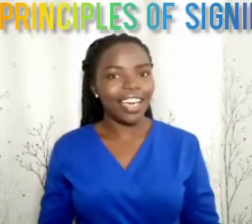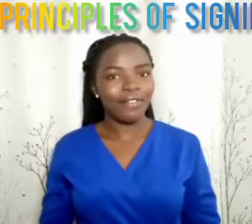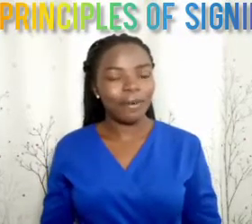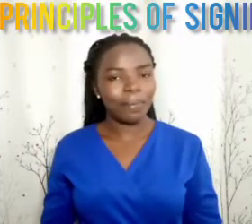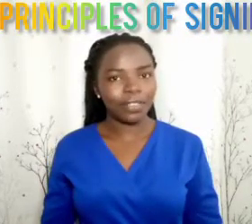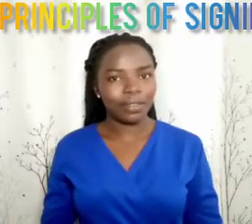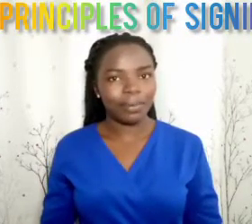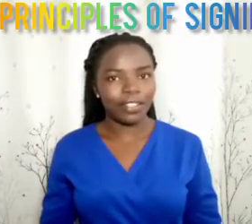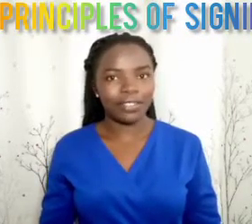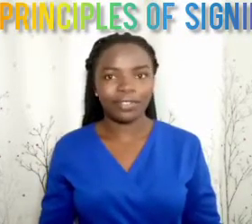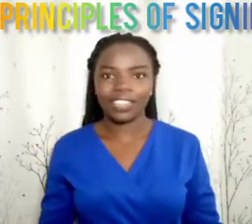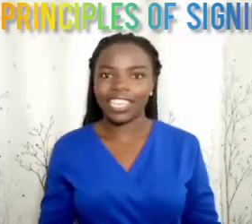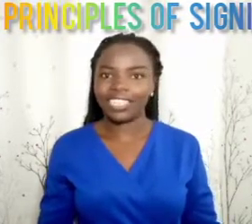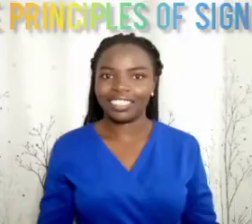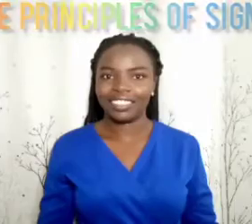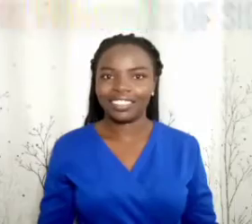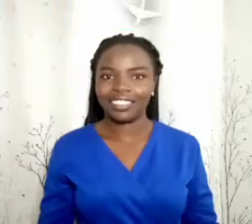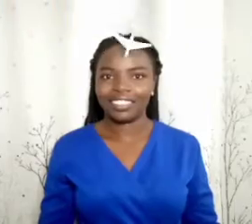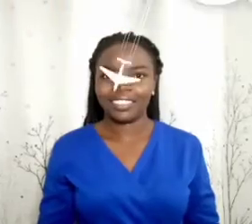four principles of signing.